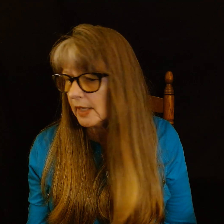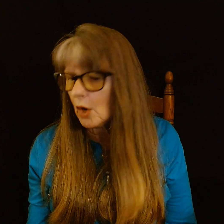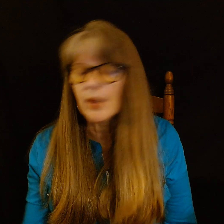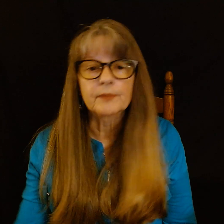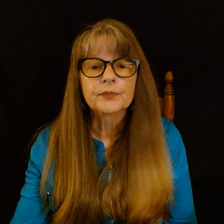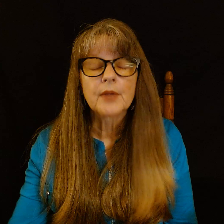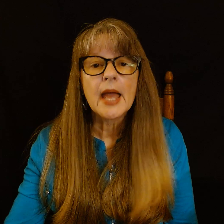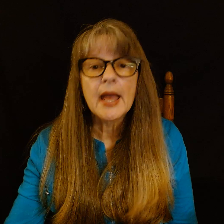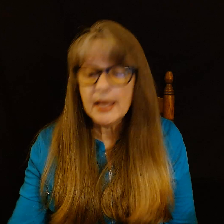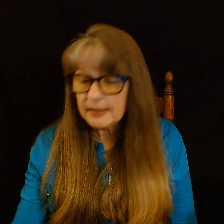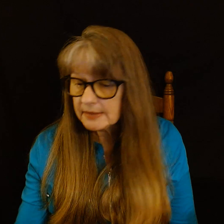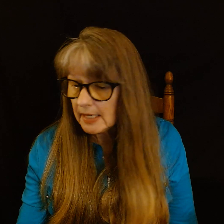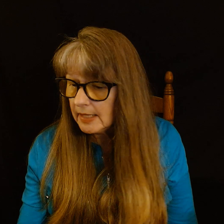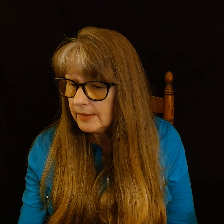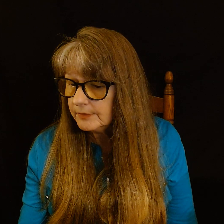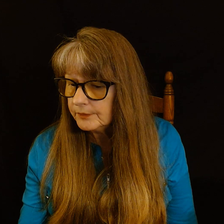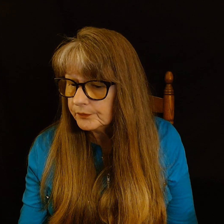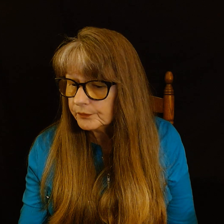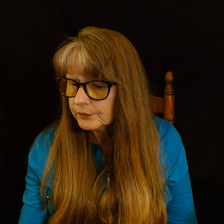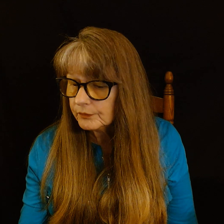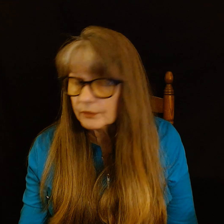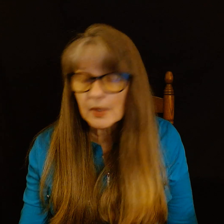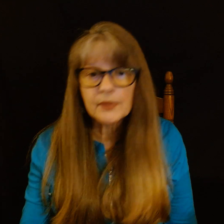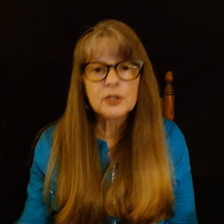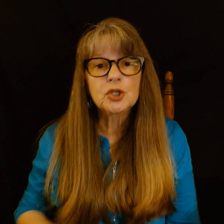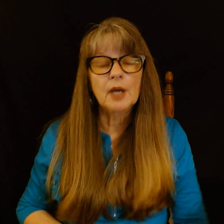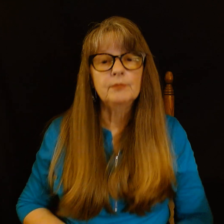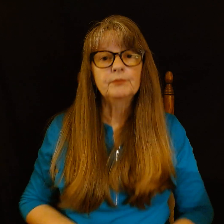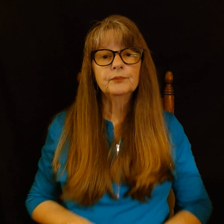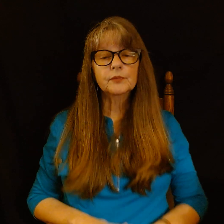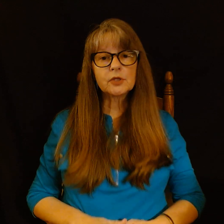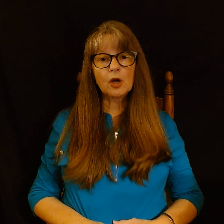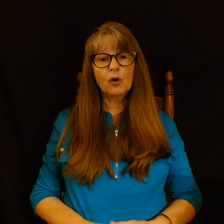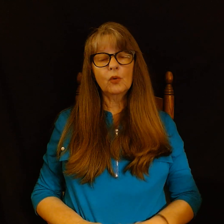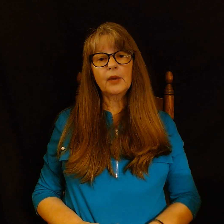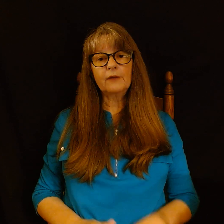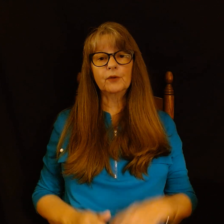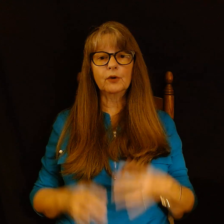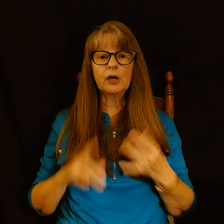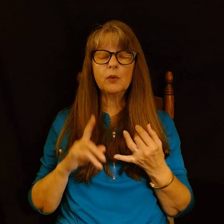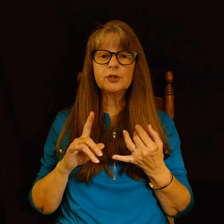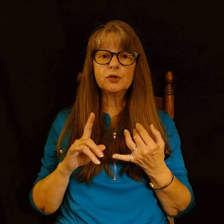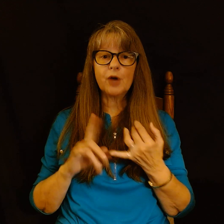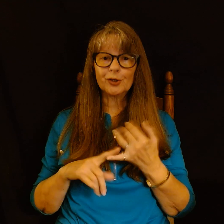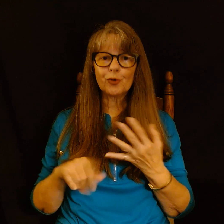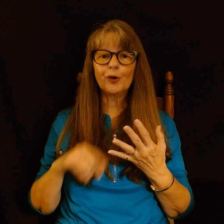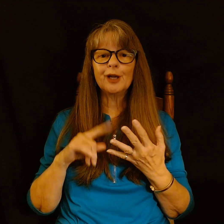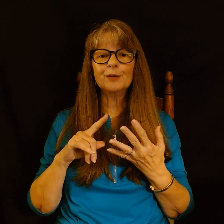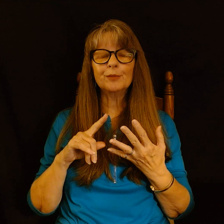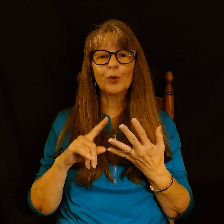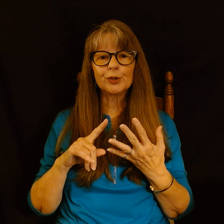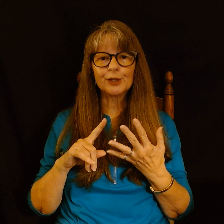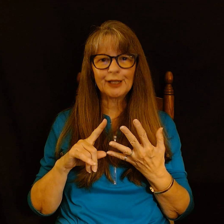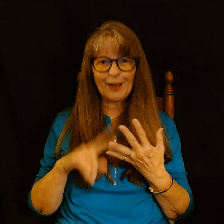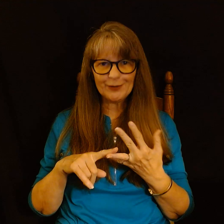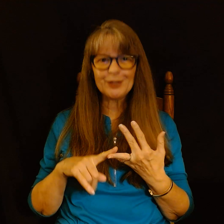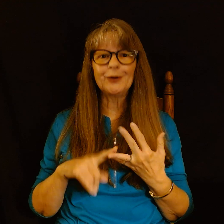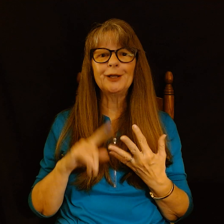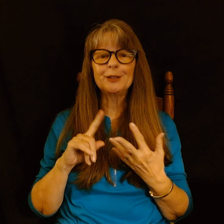yeah, and the gym. So if you're not going to the auditorium or to the cafeteria, they may be